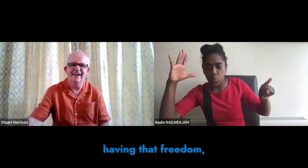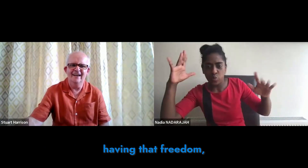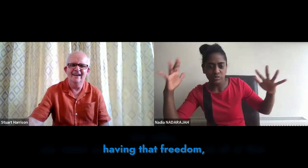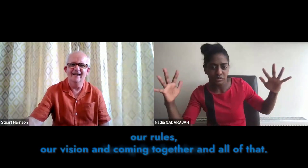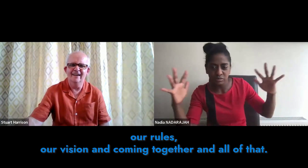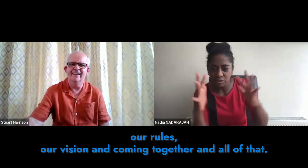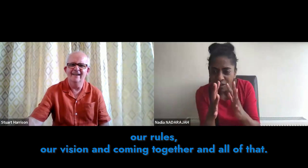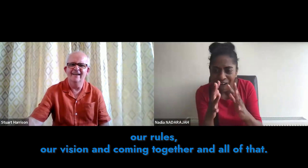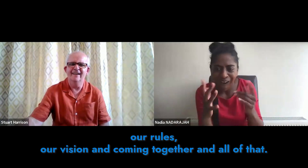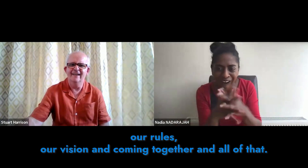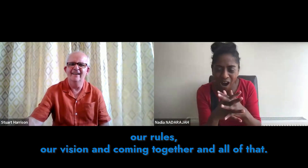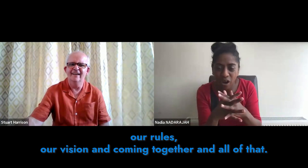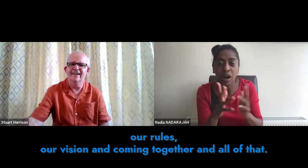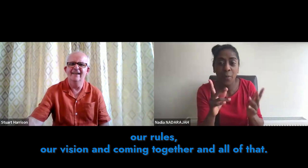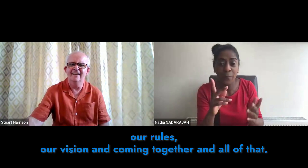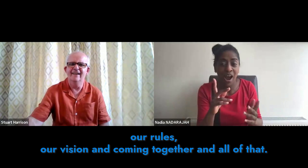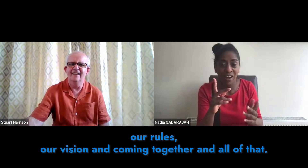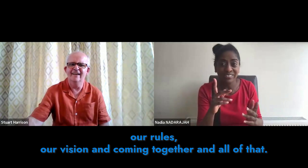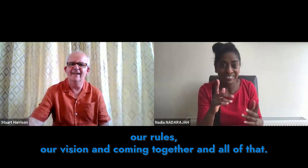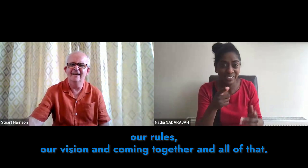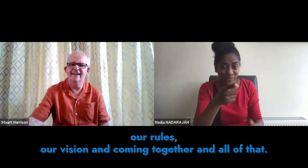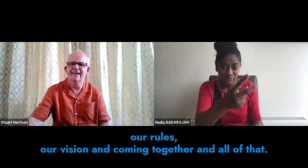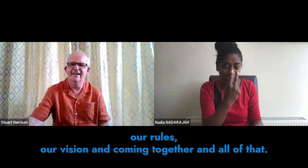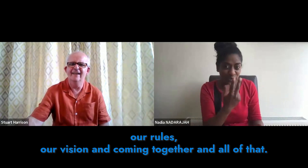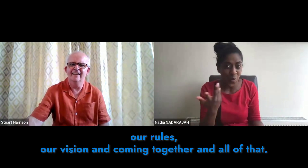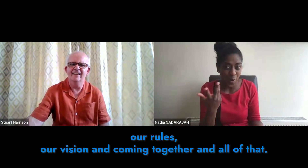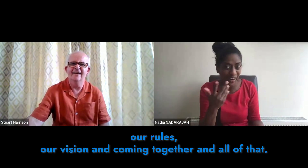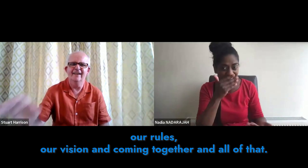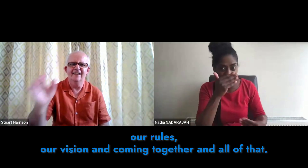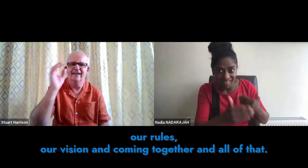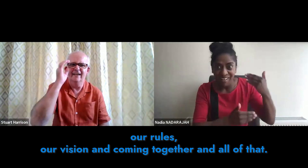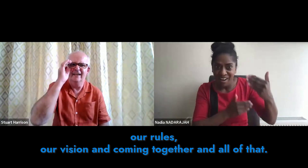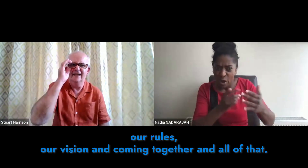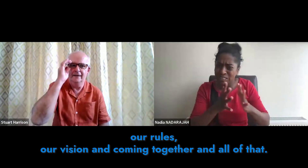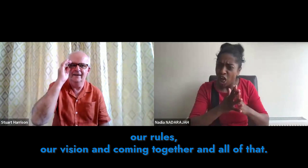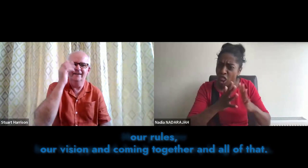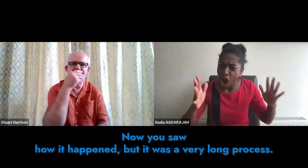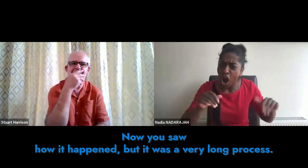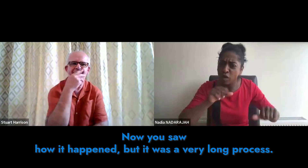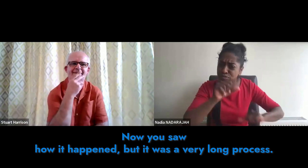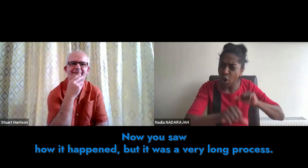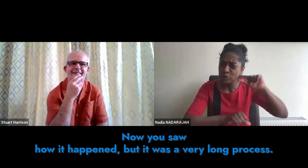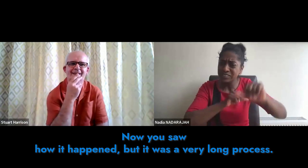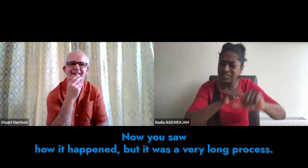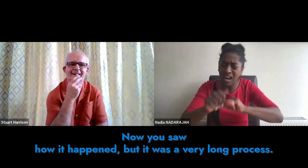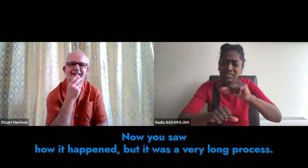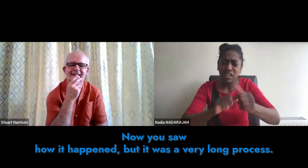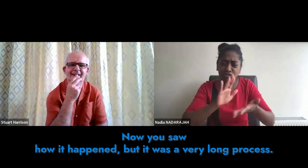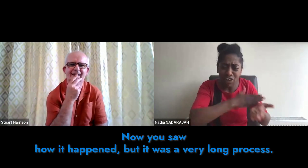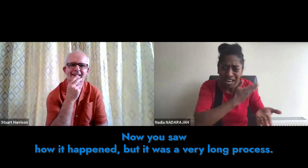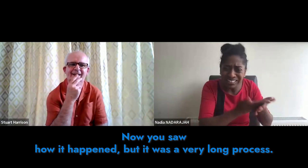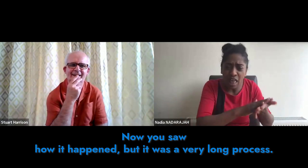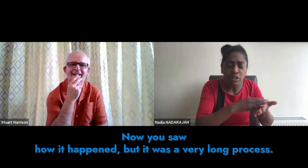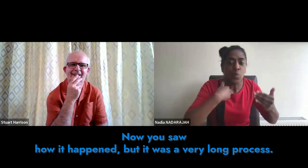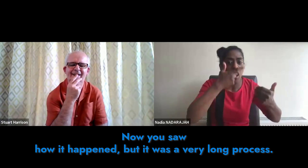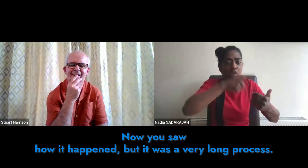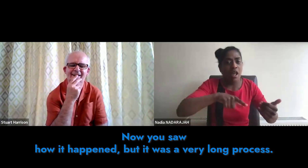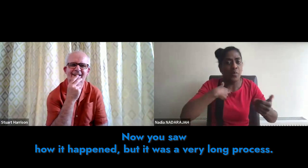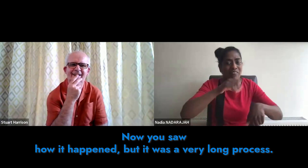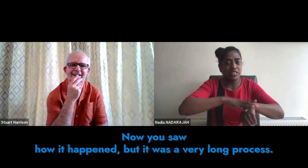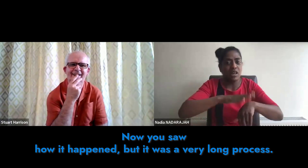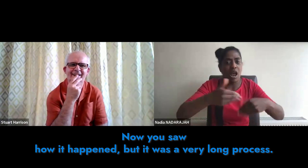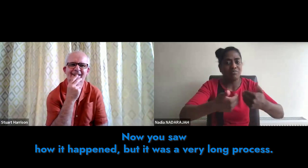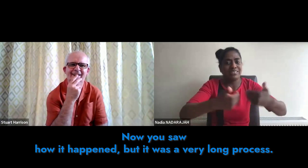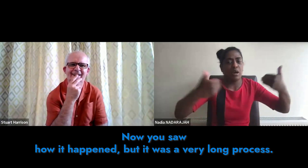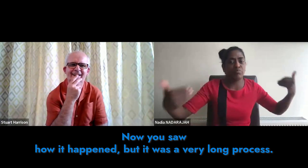freedom, our rules, our vision, and coming together and all of that. Now, you saw how it happened, but it was a